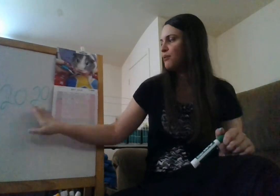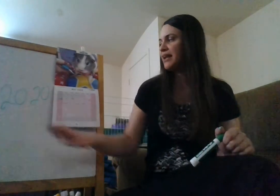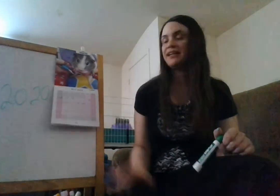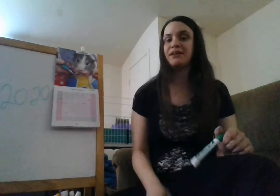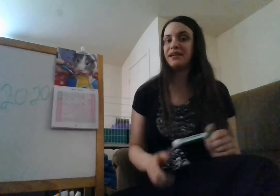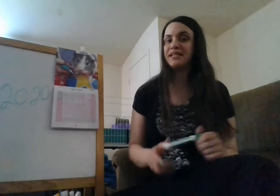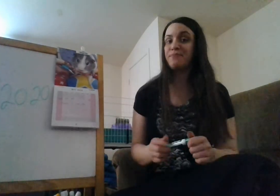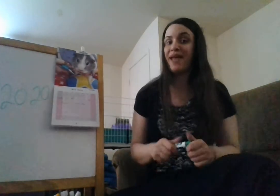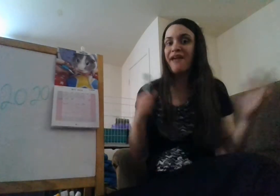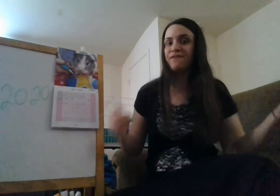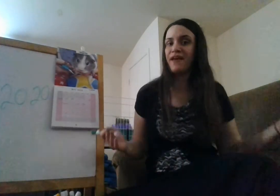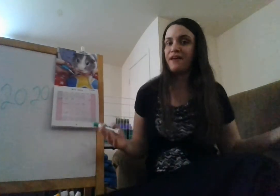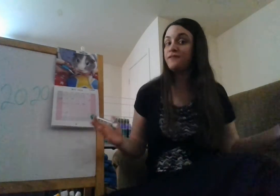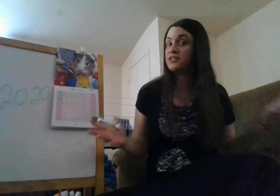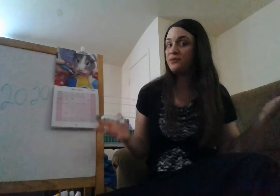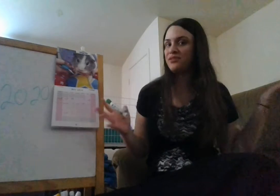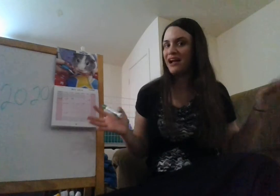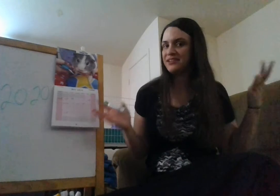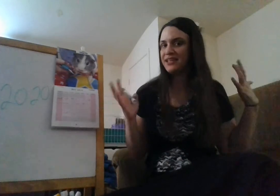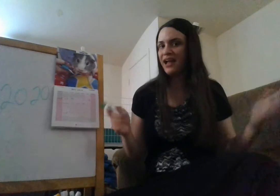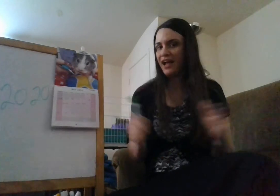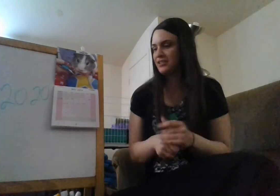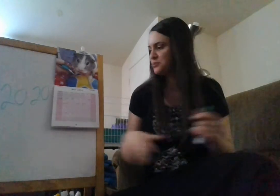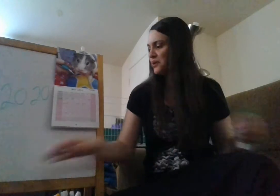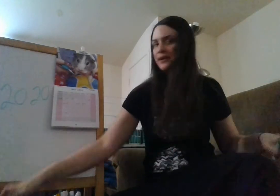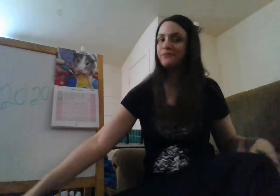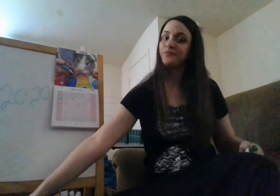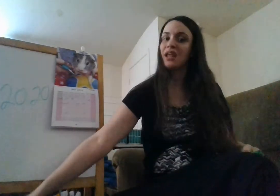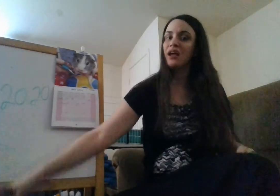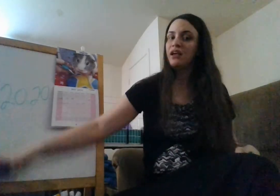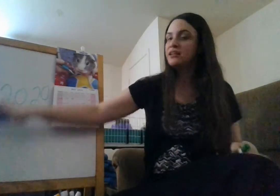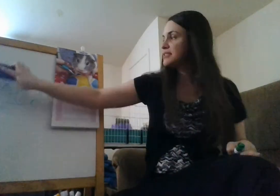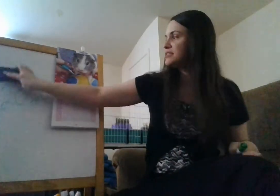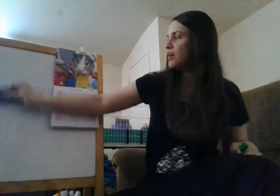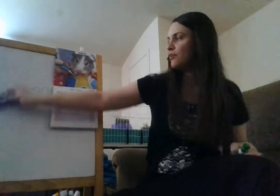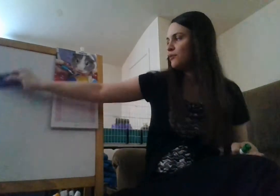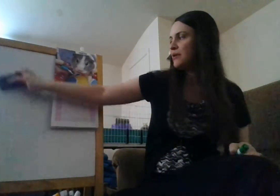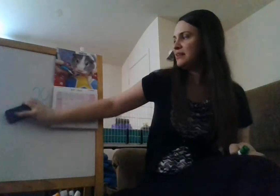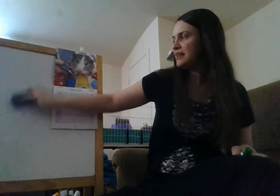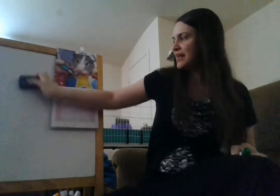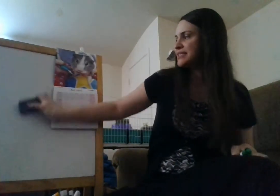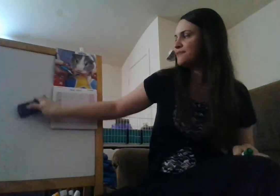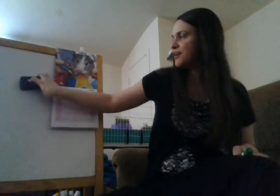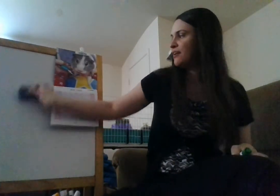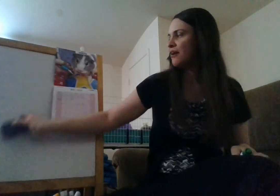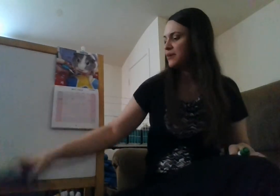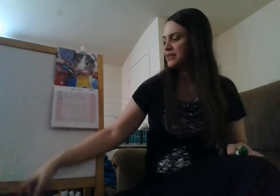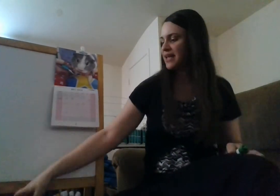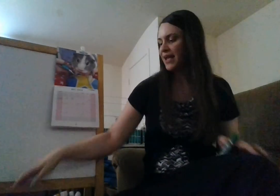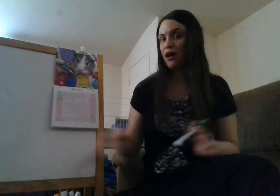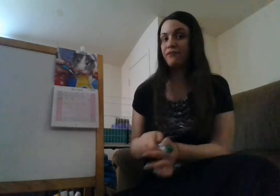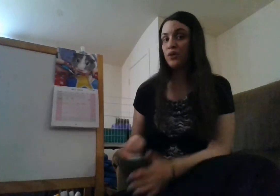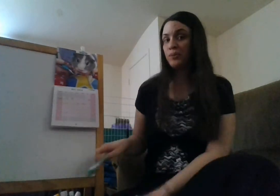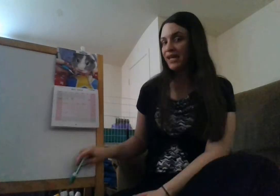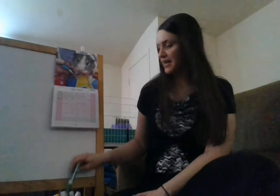2020. So it is May 5th, 2020. So let's figure out what day of the week it